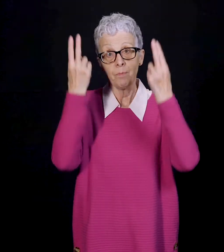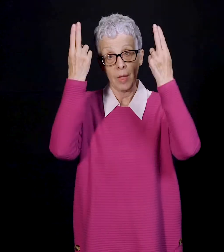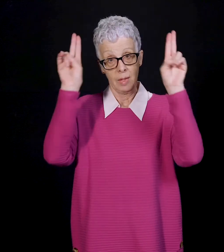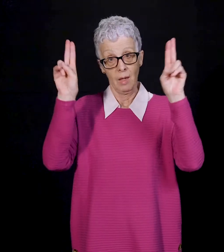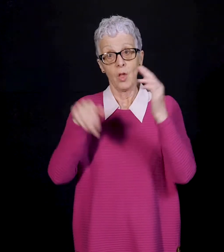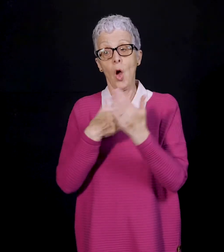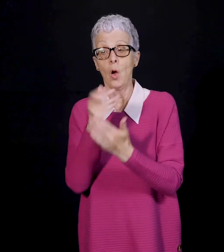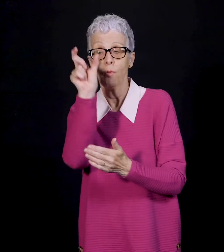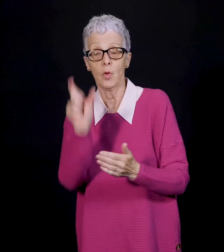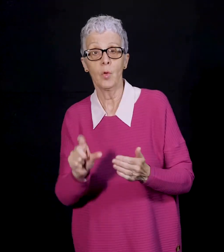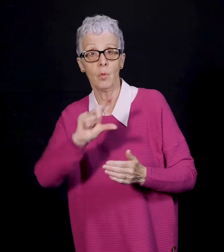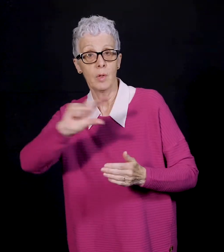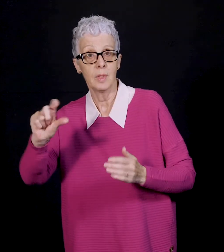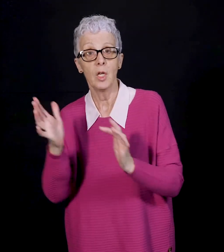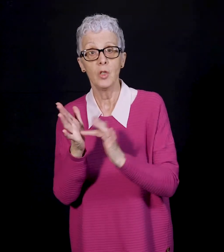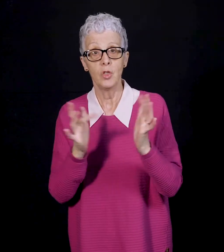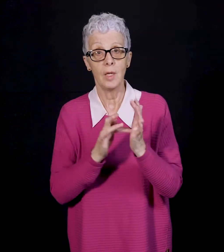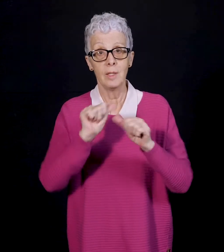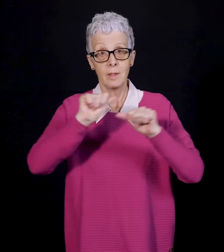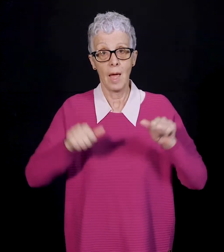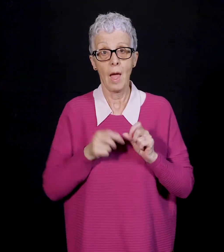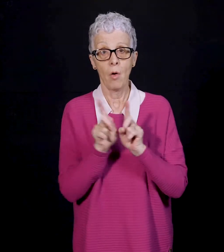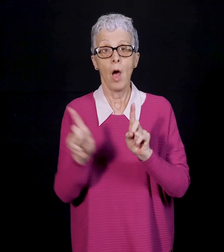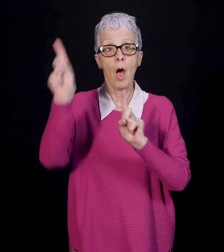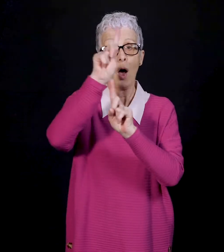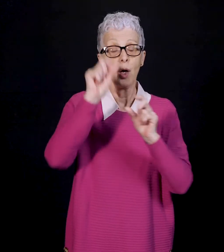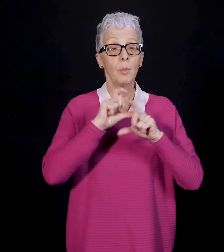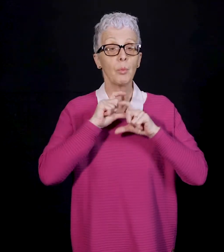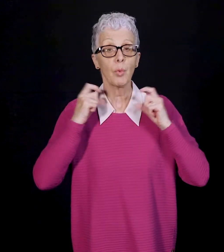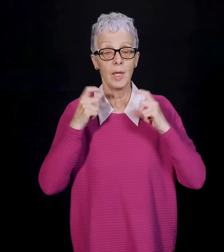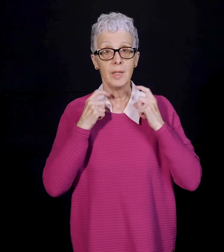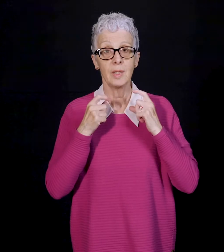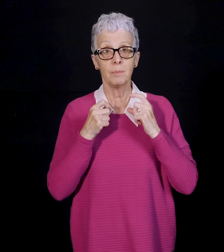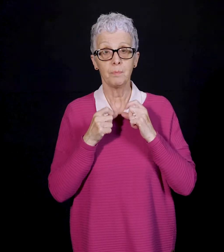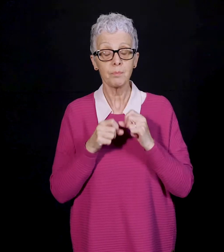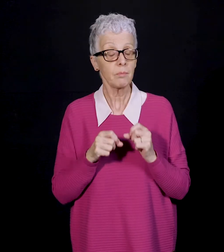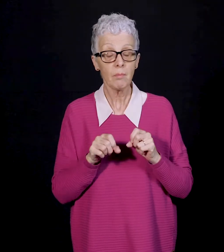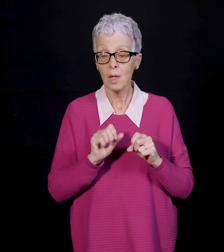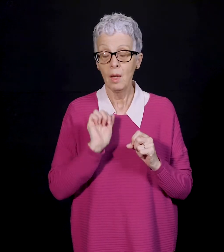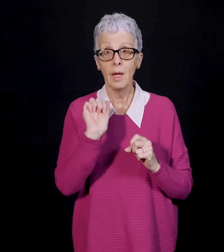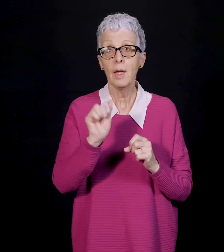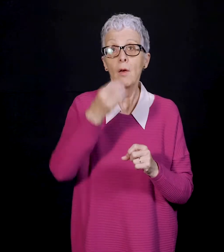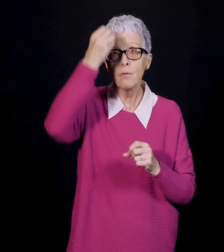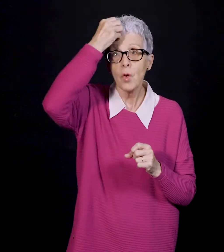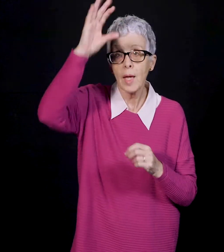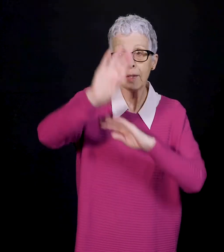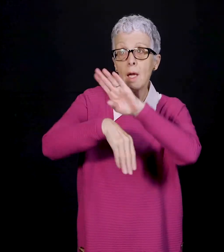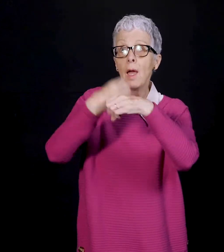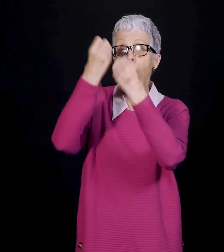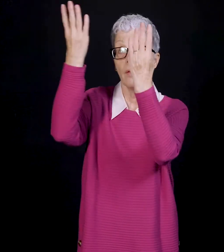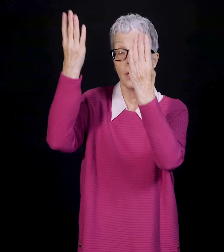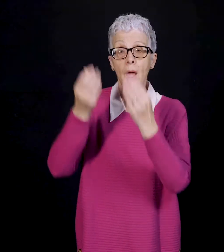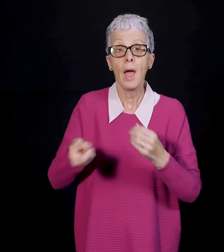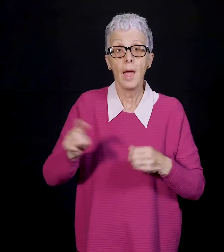priest, Jesus, humbled himself. He laid aside the privileges of heaven, of being the Son of God. And he came